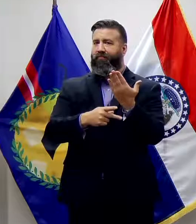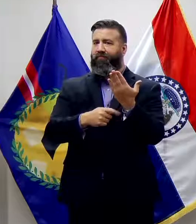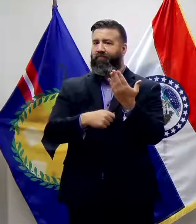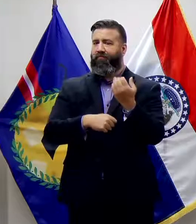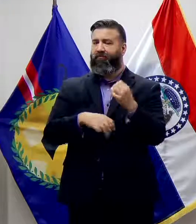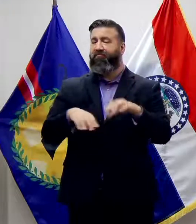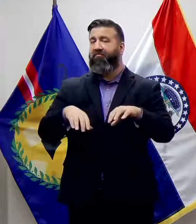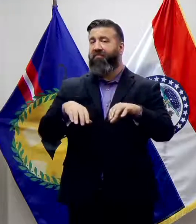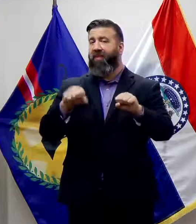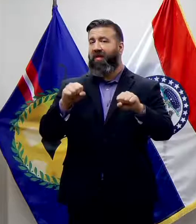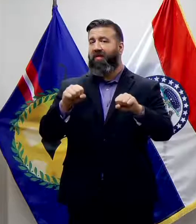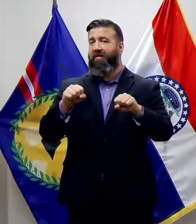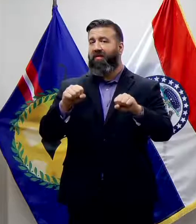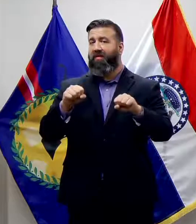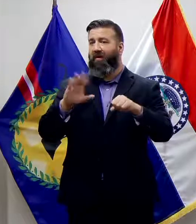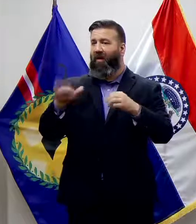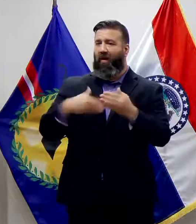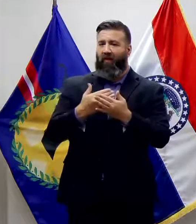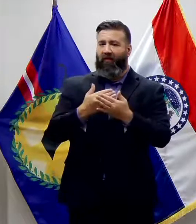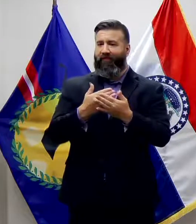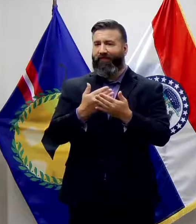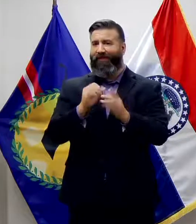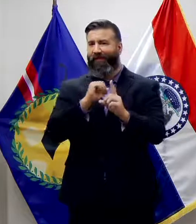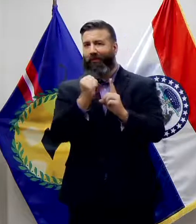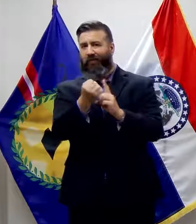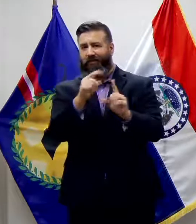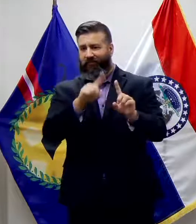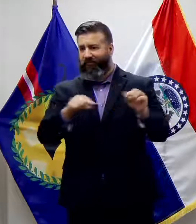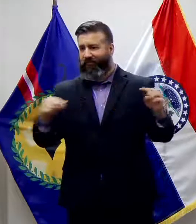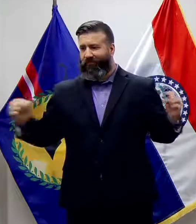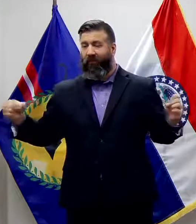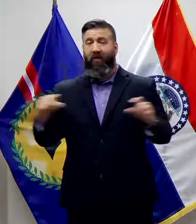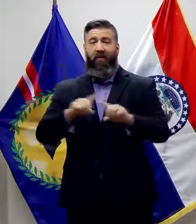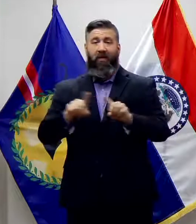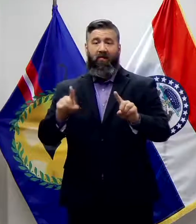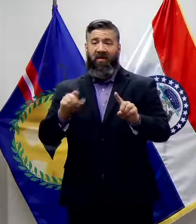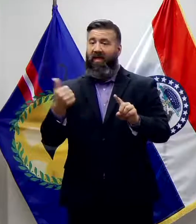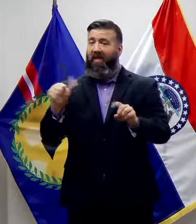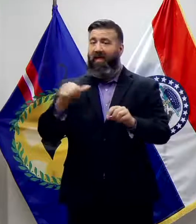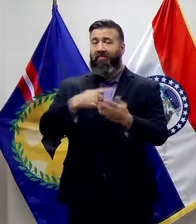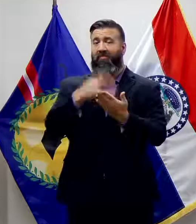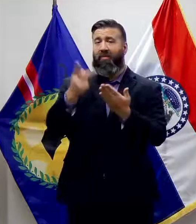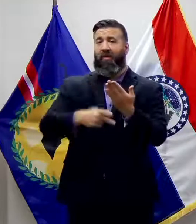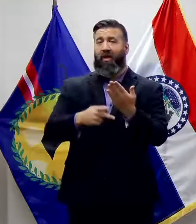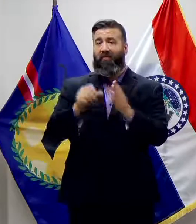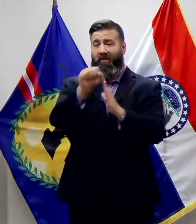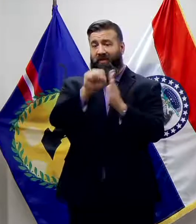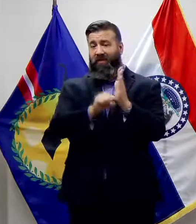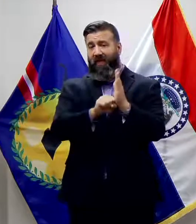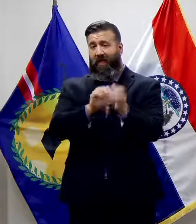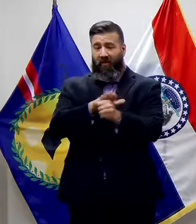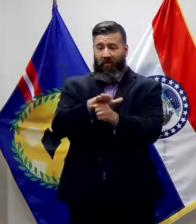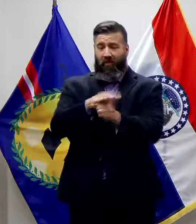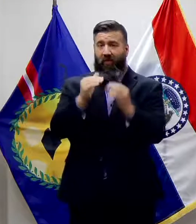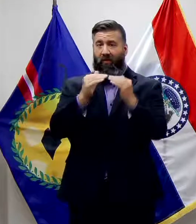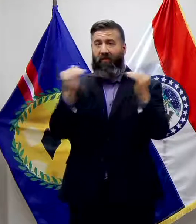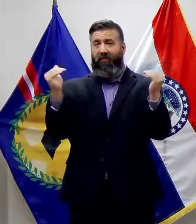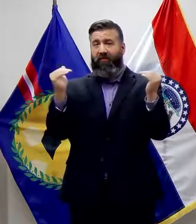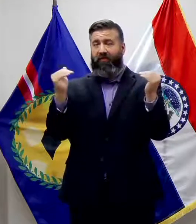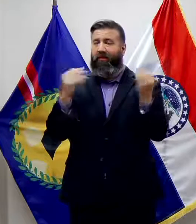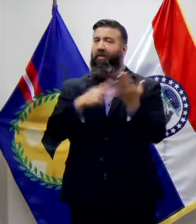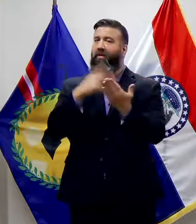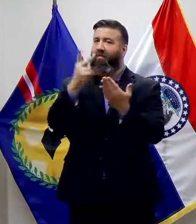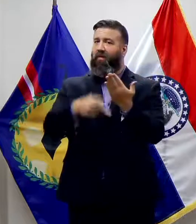takes account of all contingencies. But like any program at the local, state, or federal level, this program helps a lot of